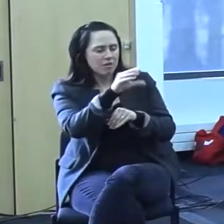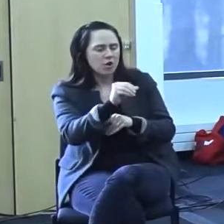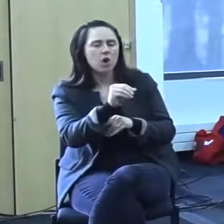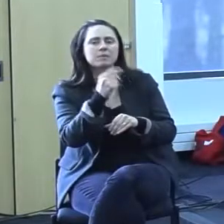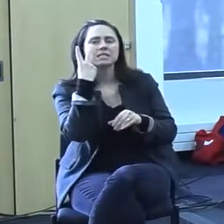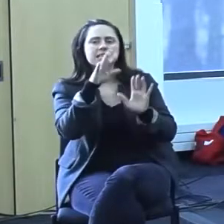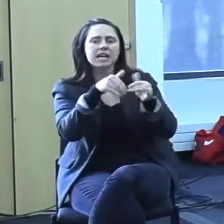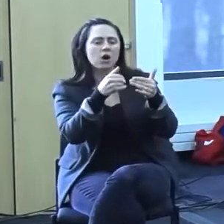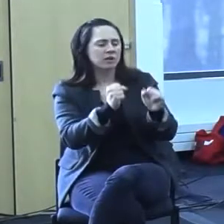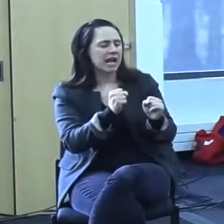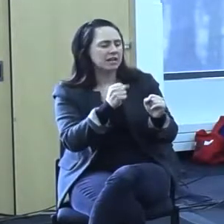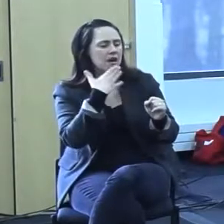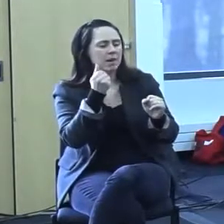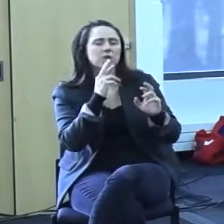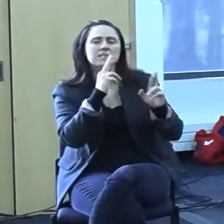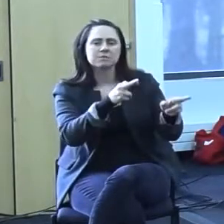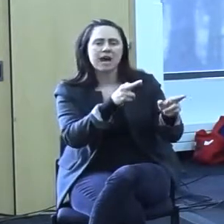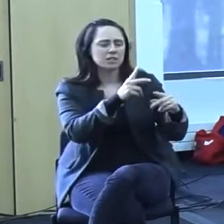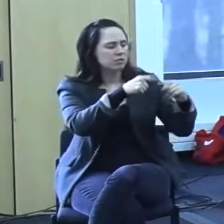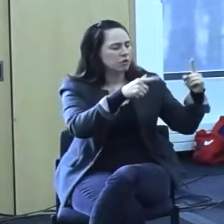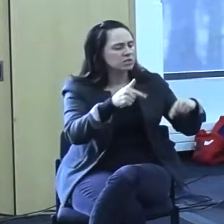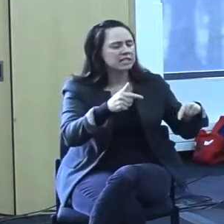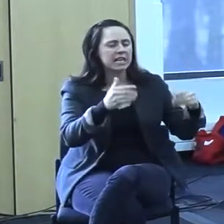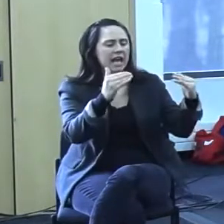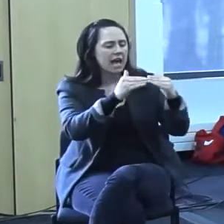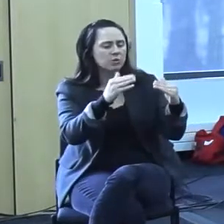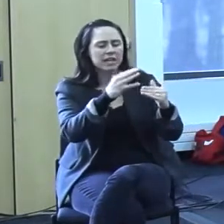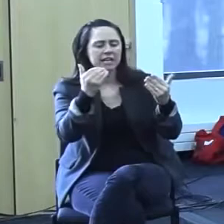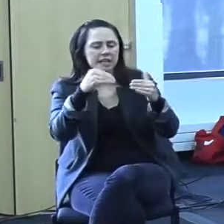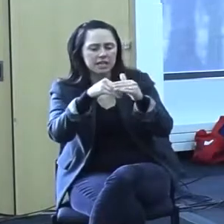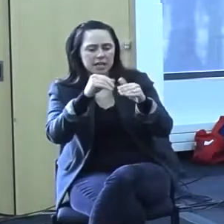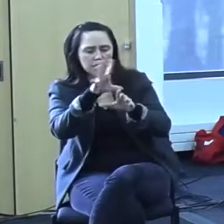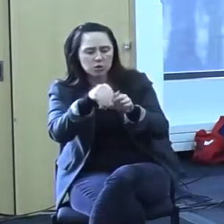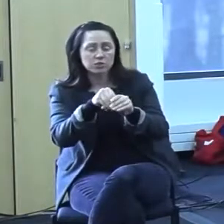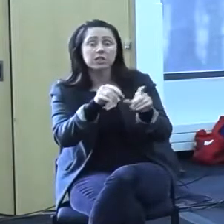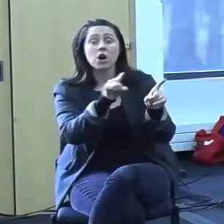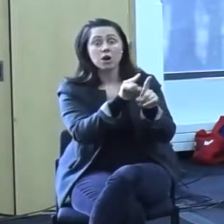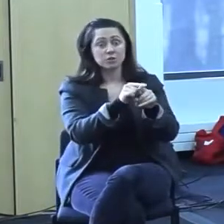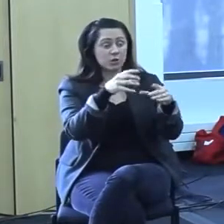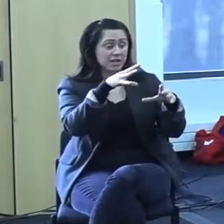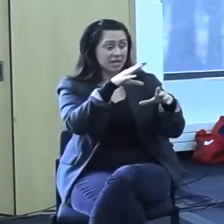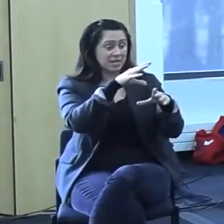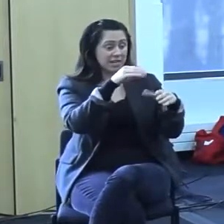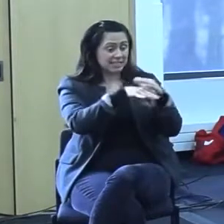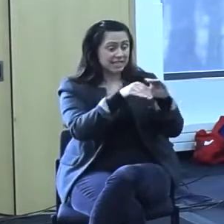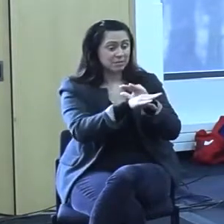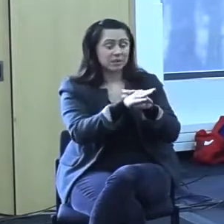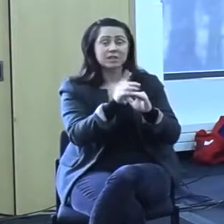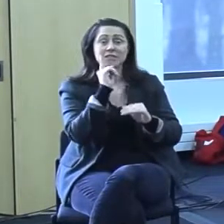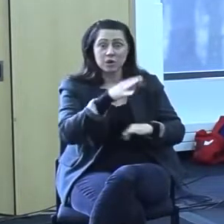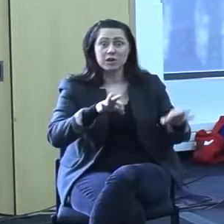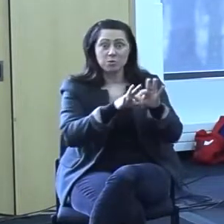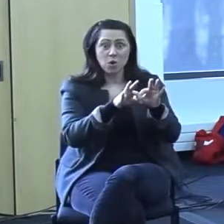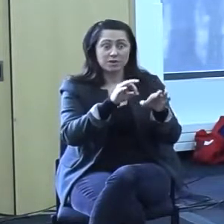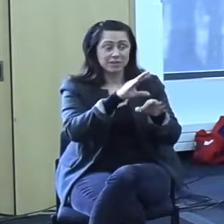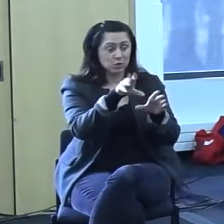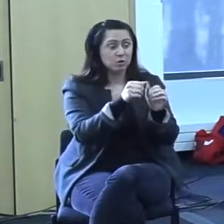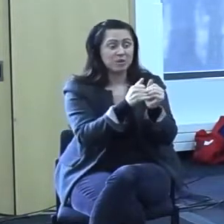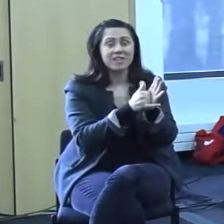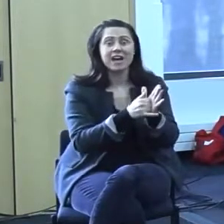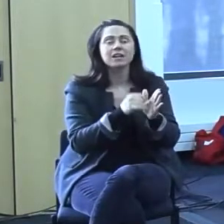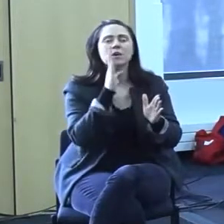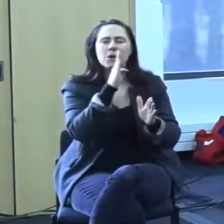respond to diversity, equity, and inclusion. And certainly accessibility is a big part of that. And we think that it will actually elevate